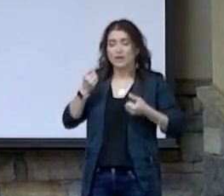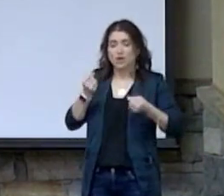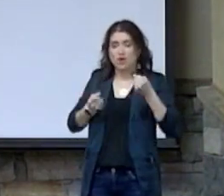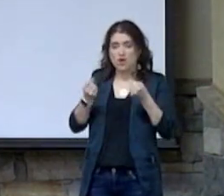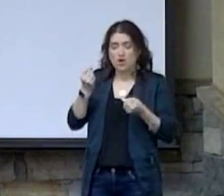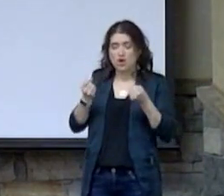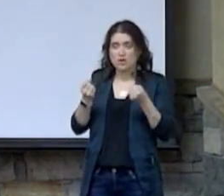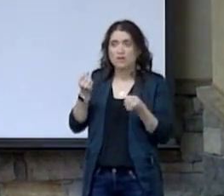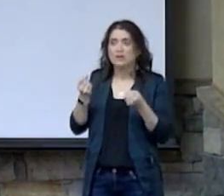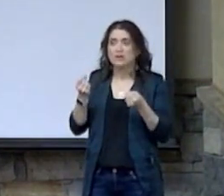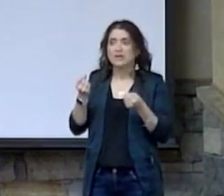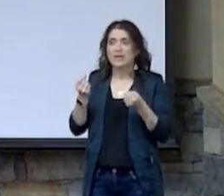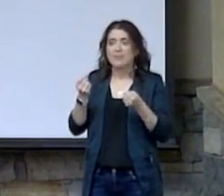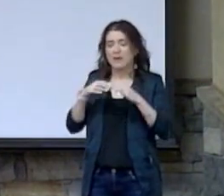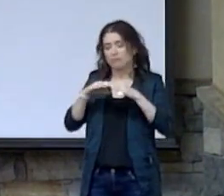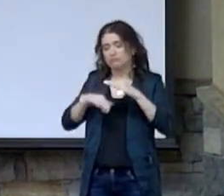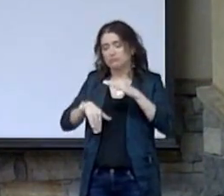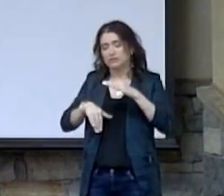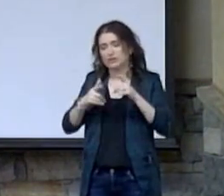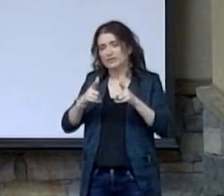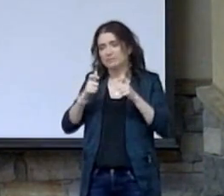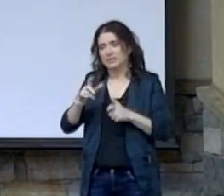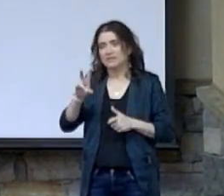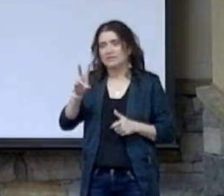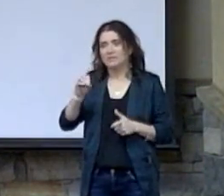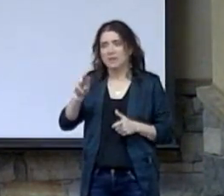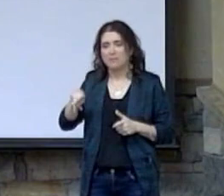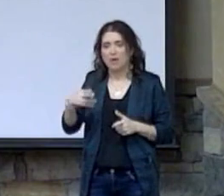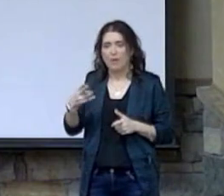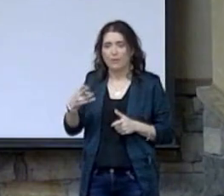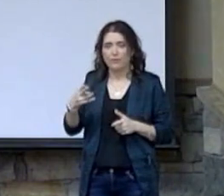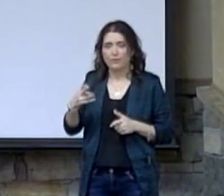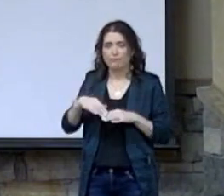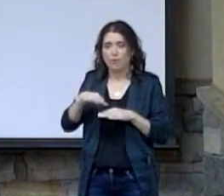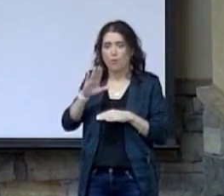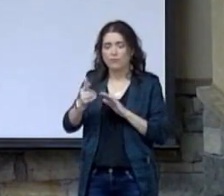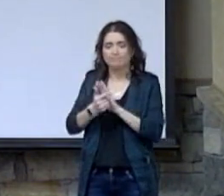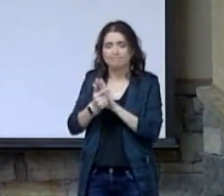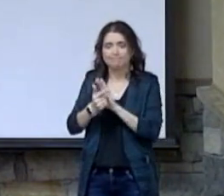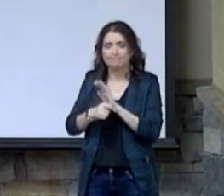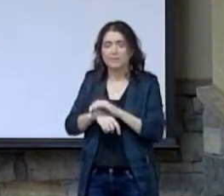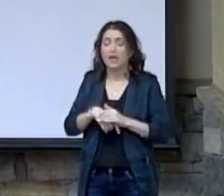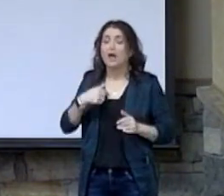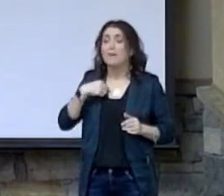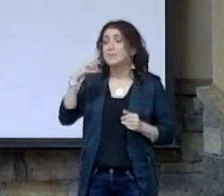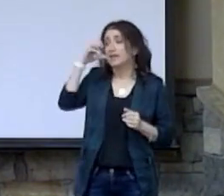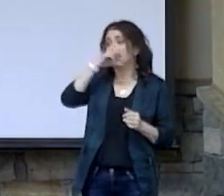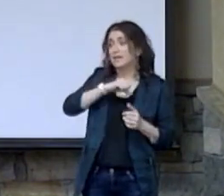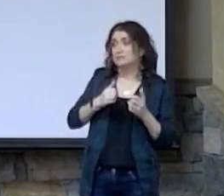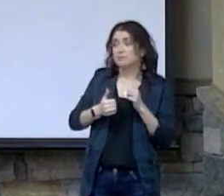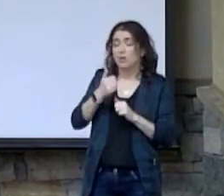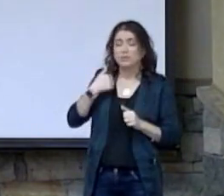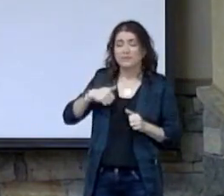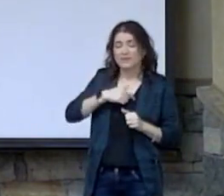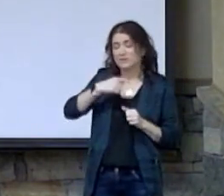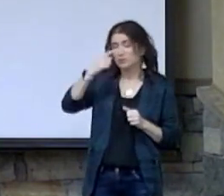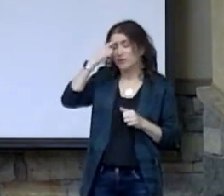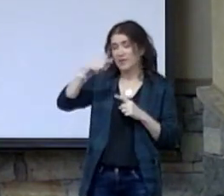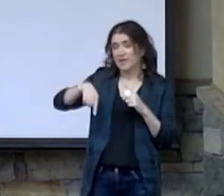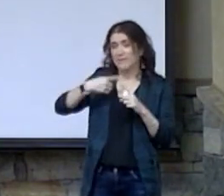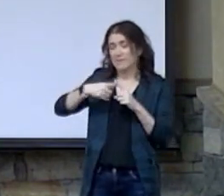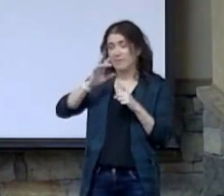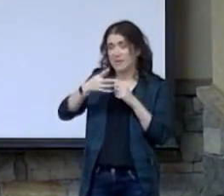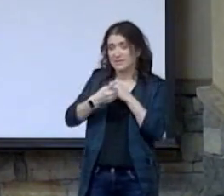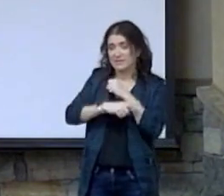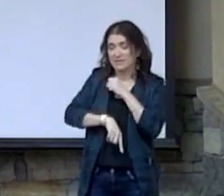would stay under a speed of 70 miles an hour. Now, I'm going to guess most of us, as we think about that sentence,